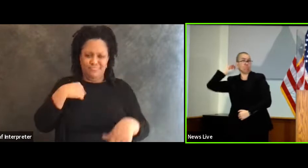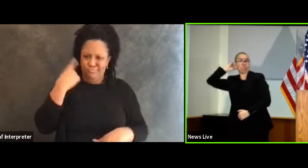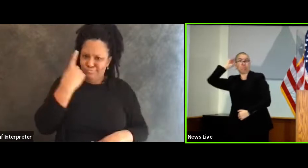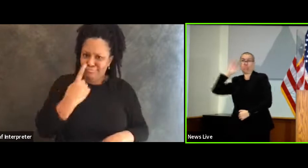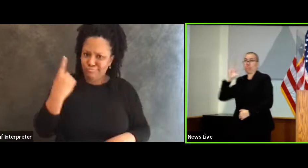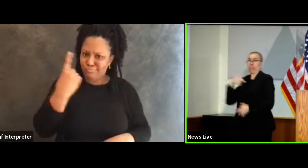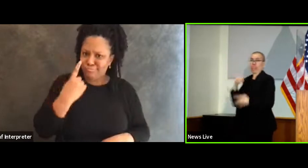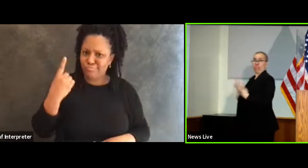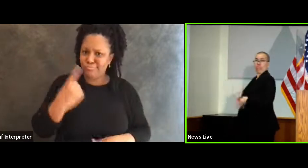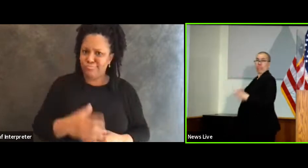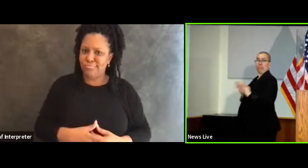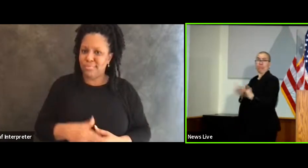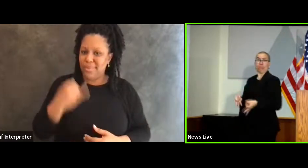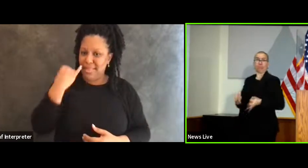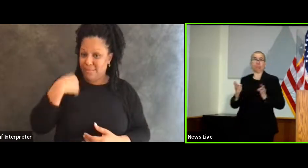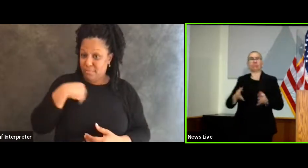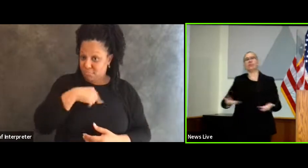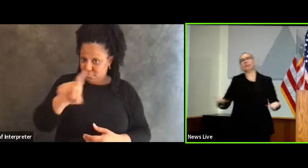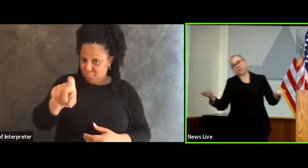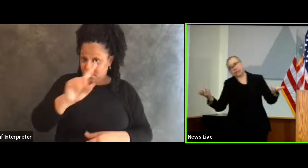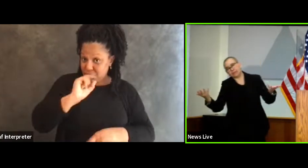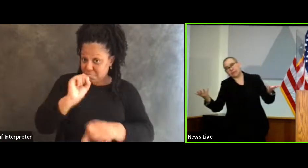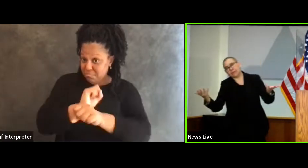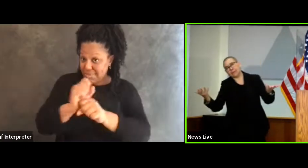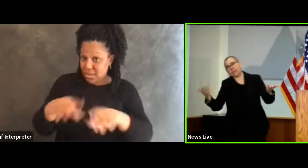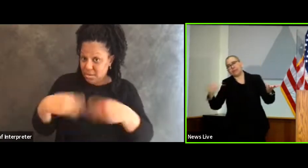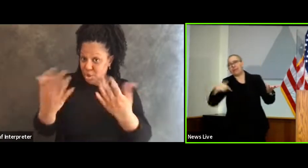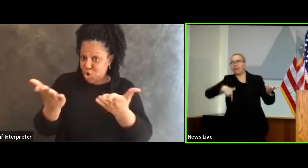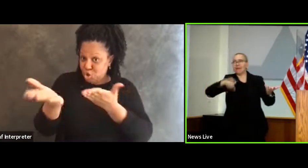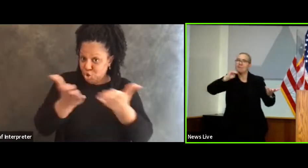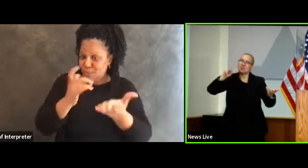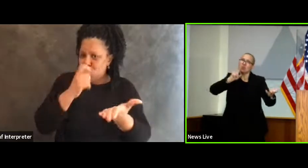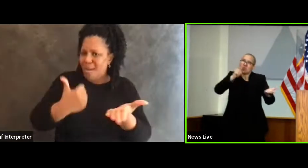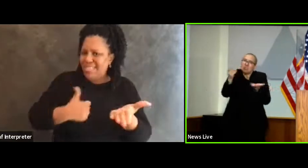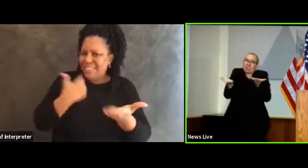serving the people of Minnesota the way they expect us to serve them.